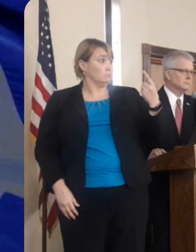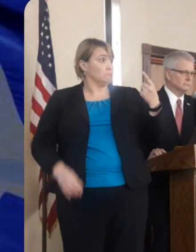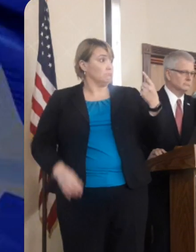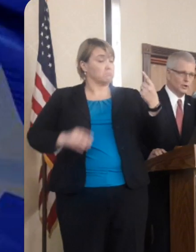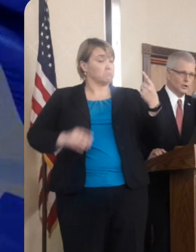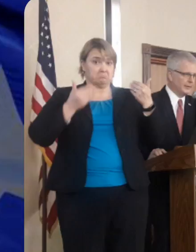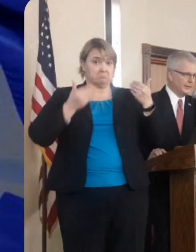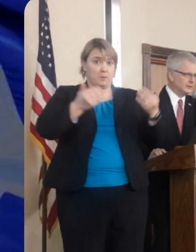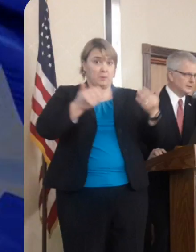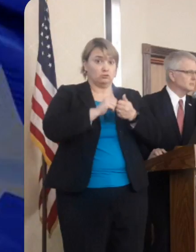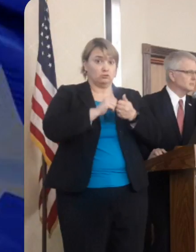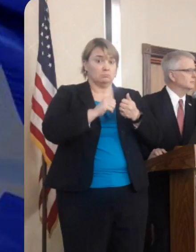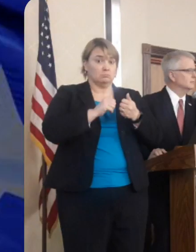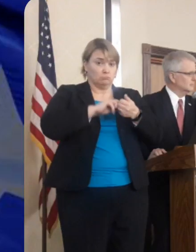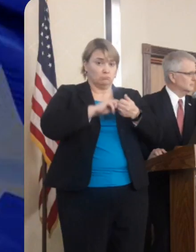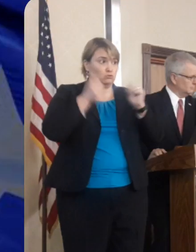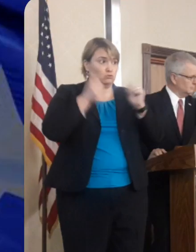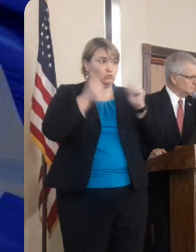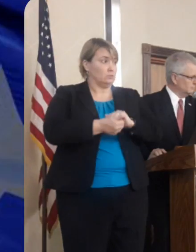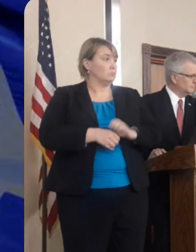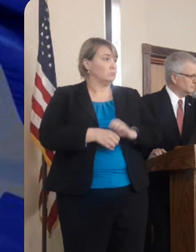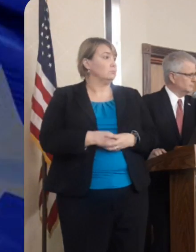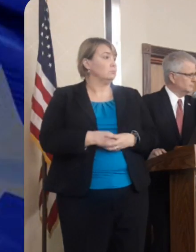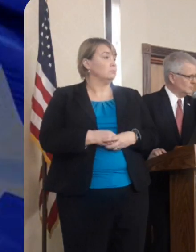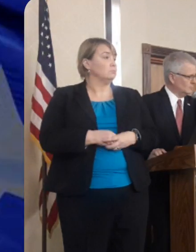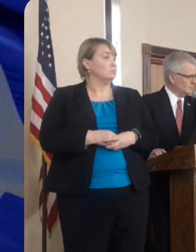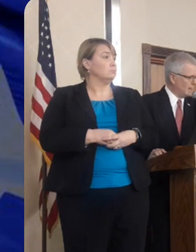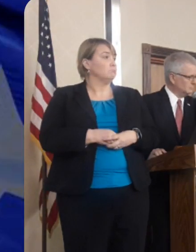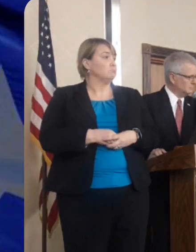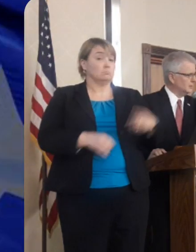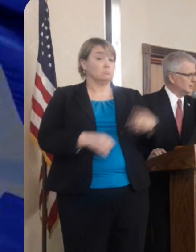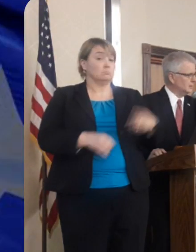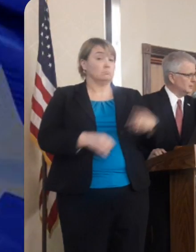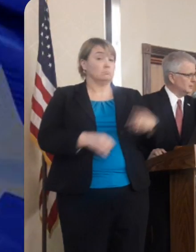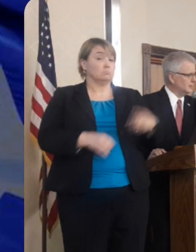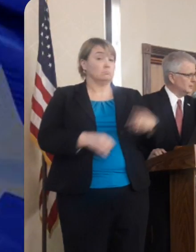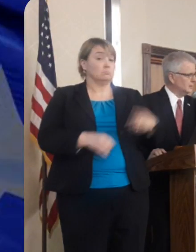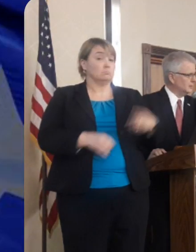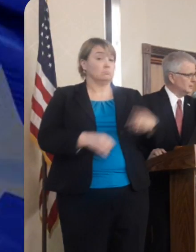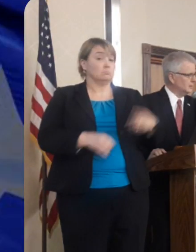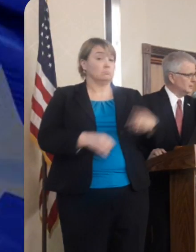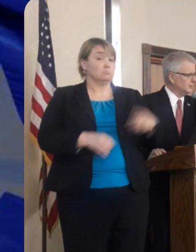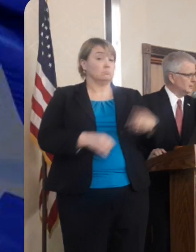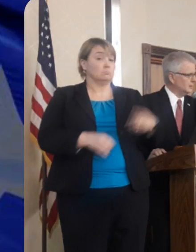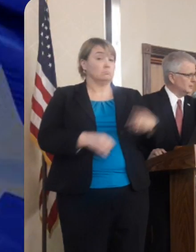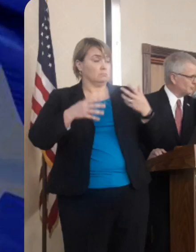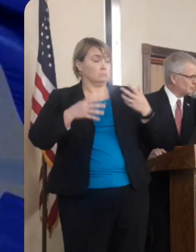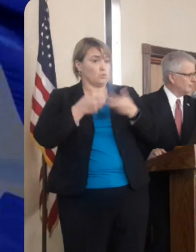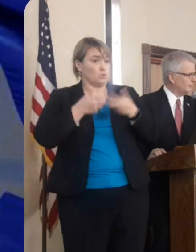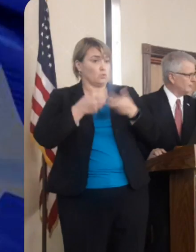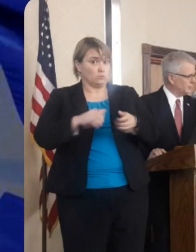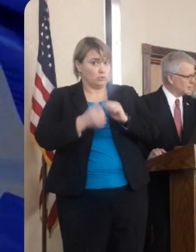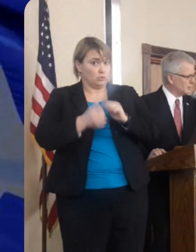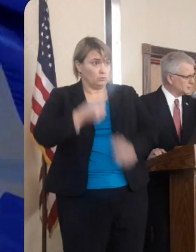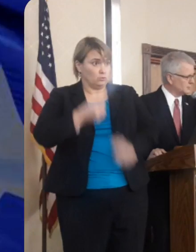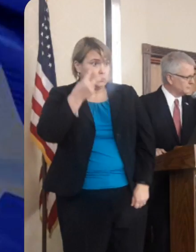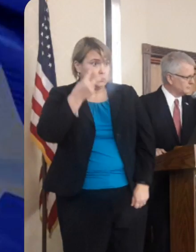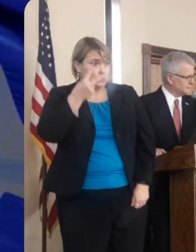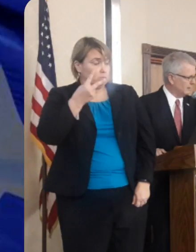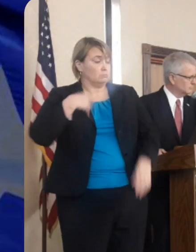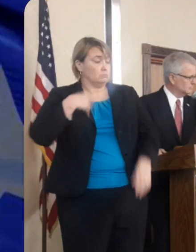No amendments. 1. Opposed, say 2. Abstaining 3, voting starts